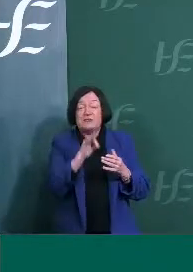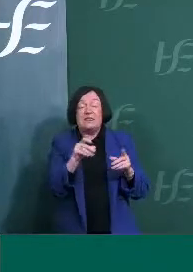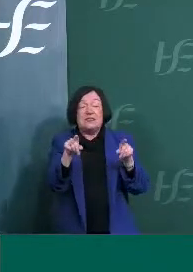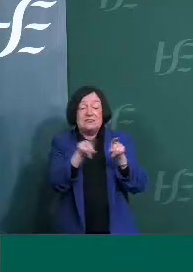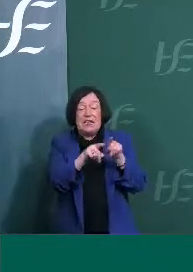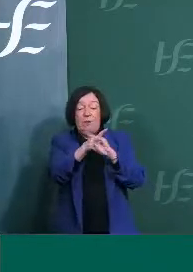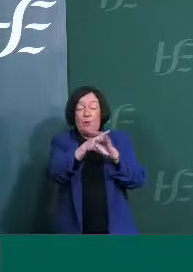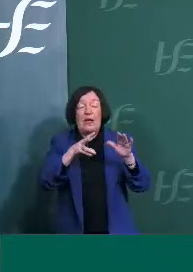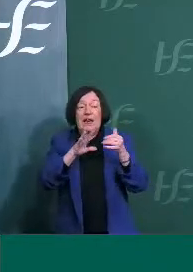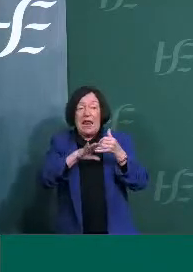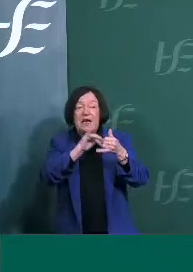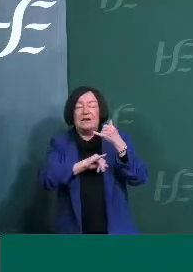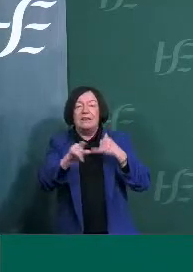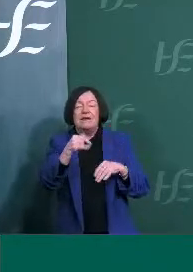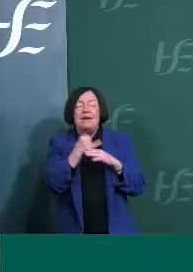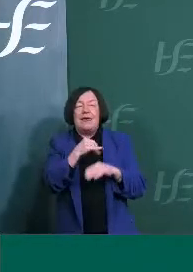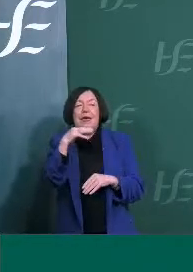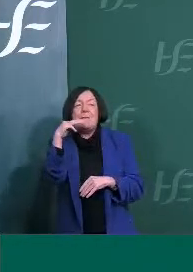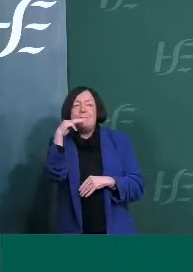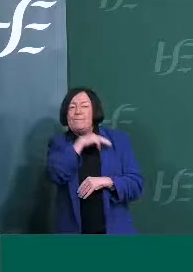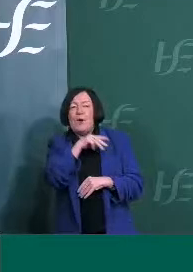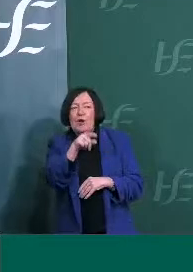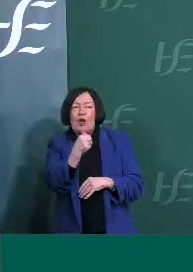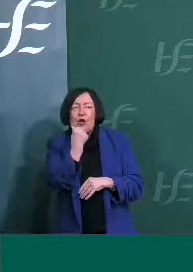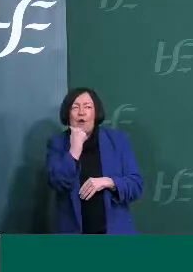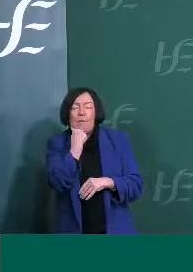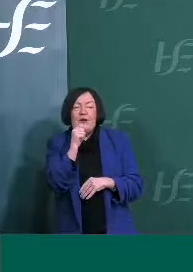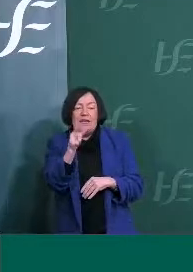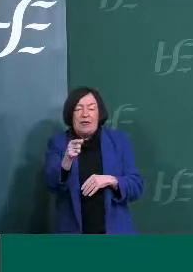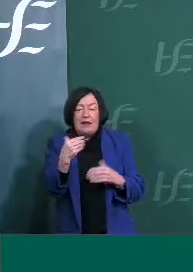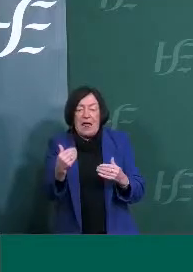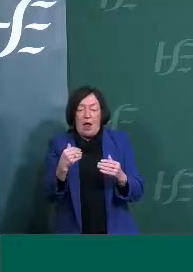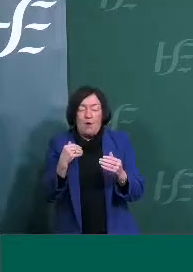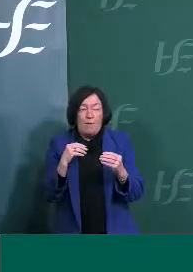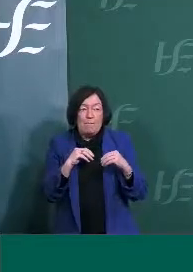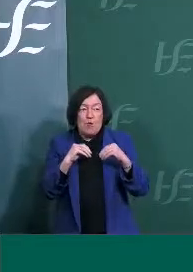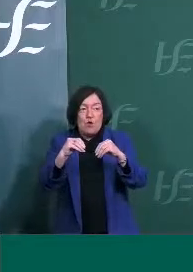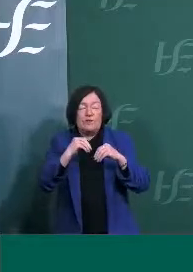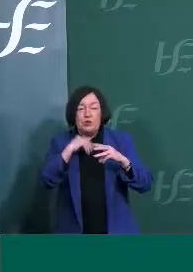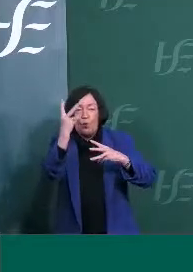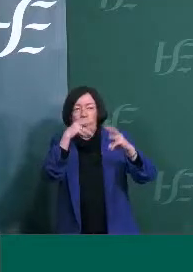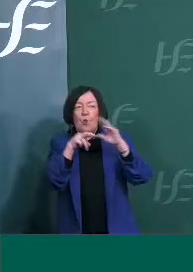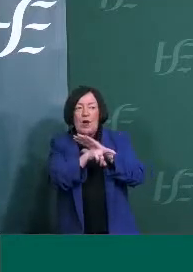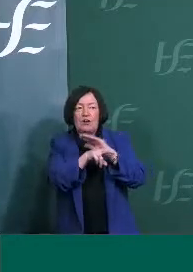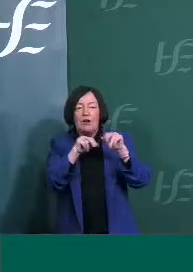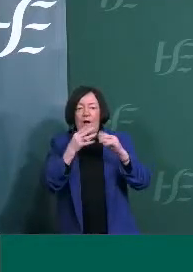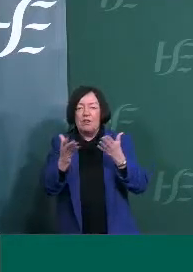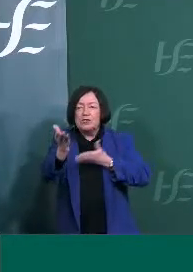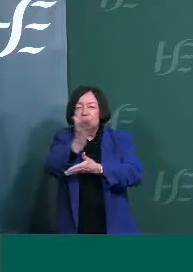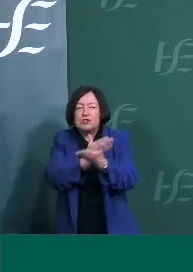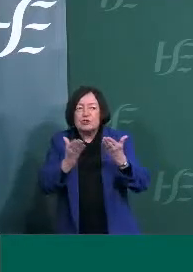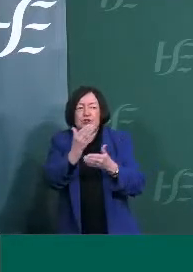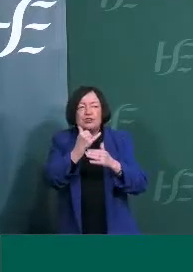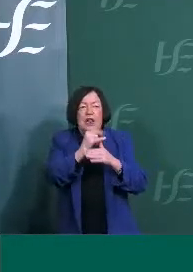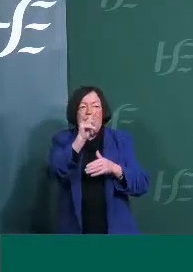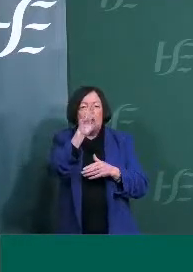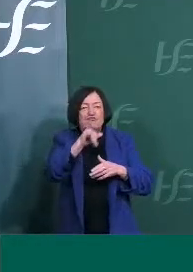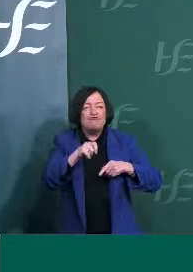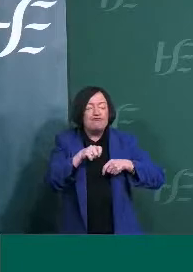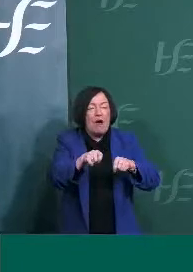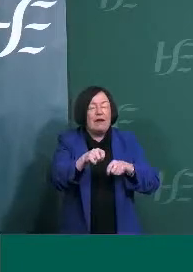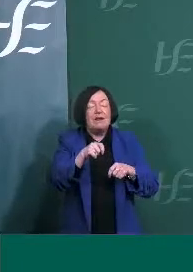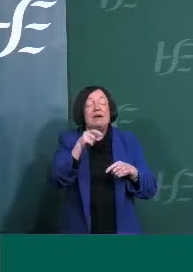last year. Again, this is a very important metric, particularly as we start heading towards winter and all of the discussion around winter and trolleys. The